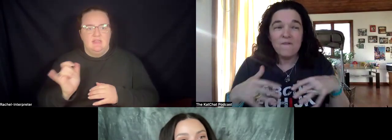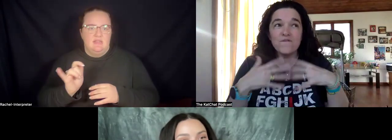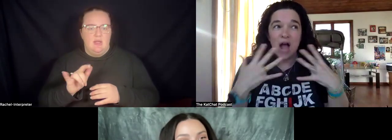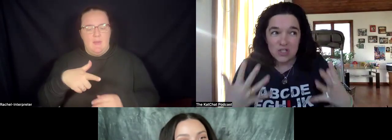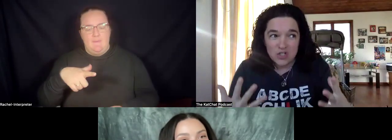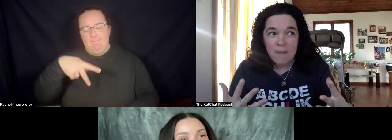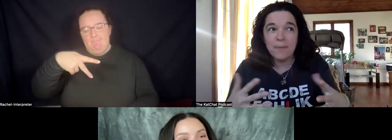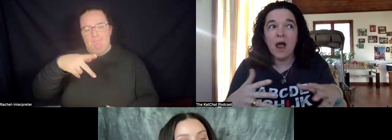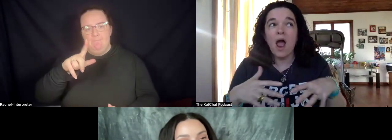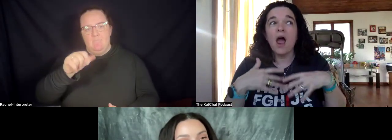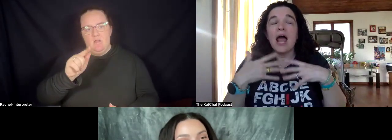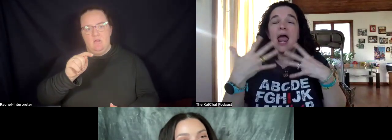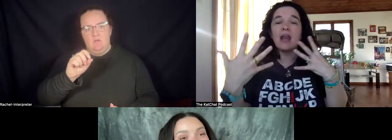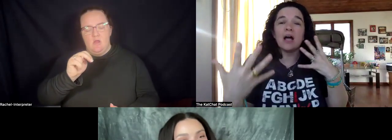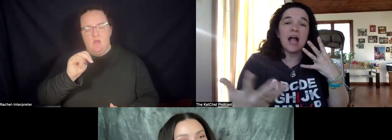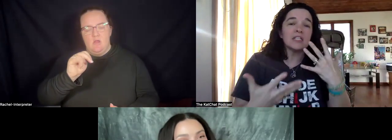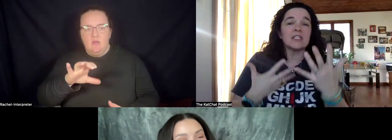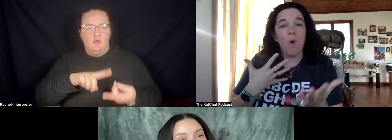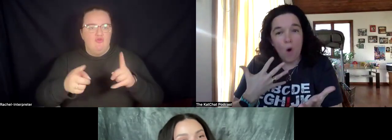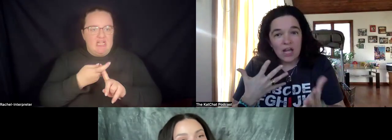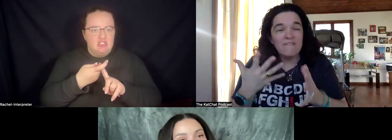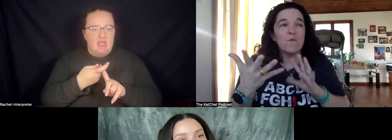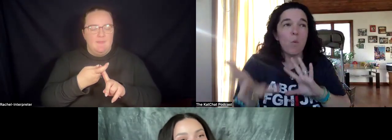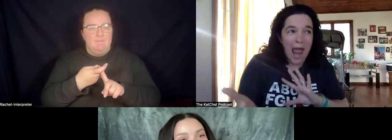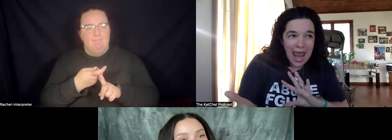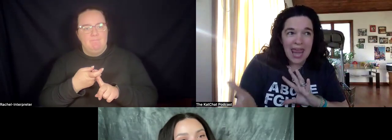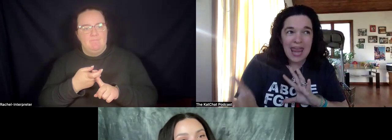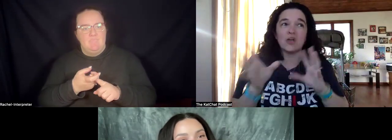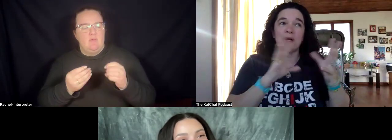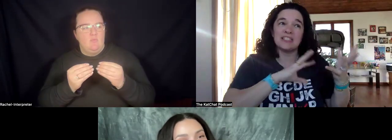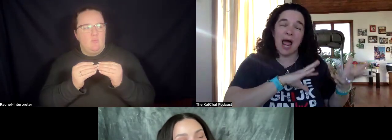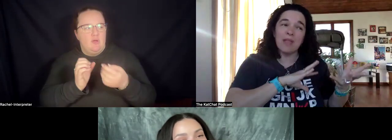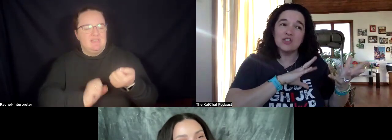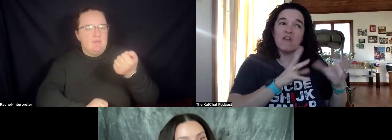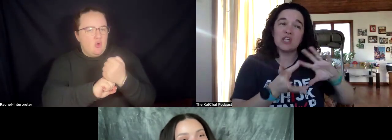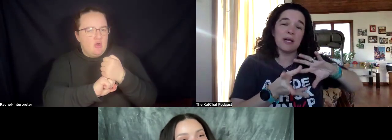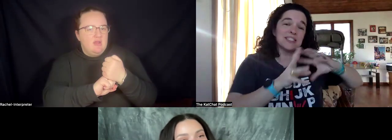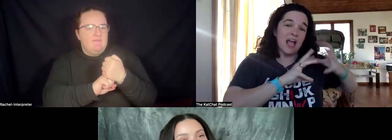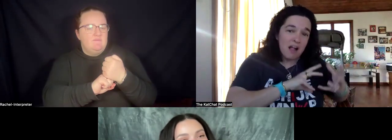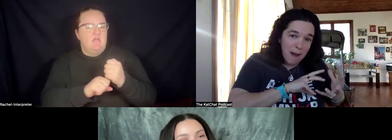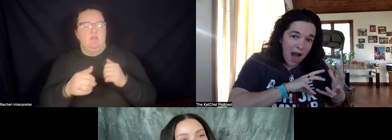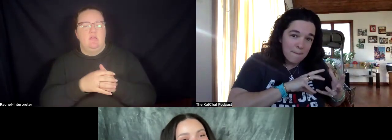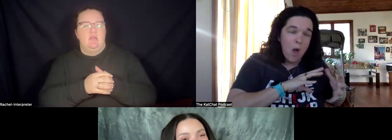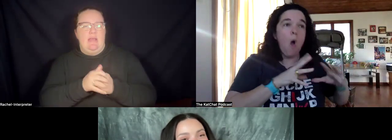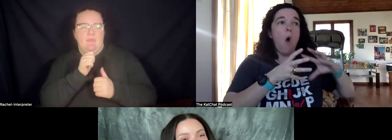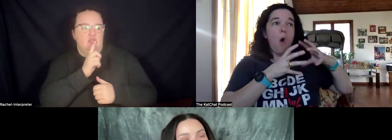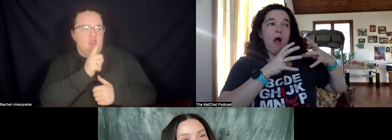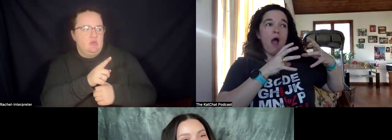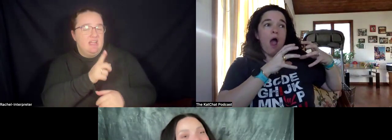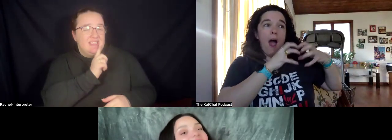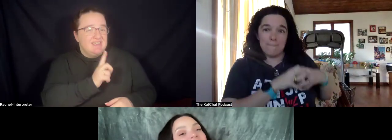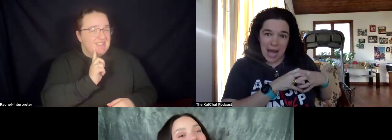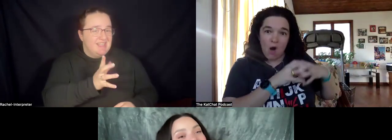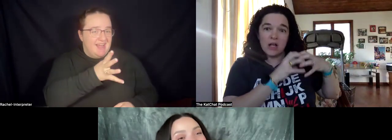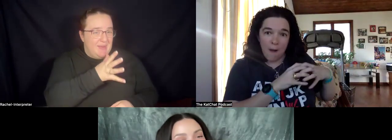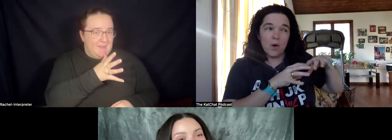platonic friendship in like a supporting way. It could be I'm not sure if it could be a single mom